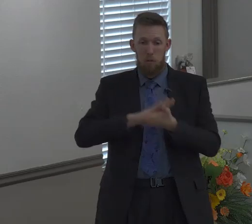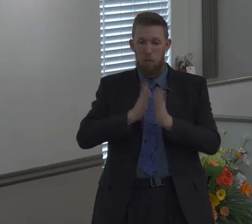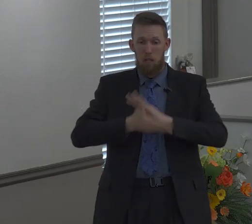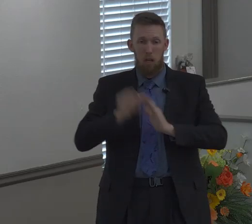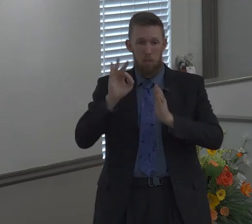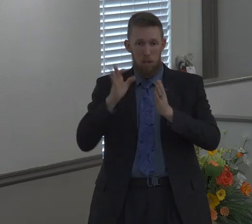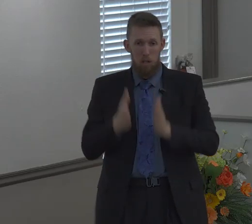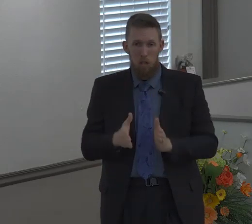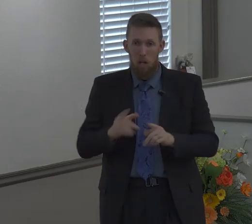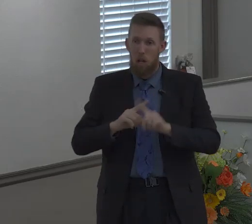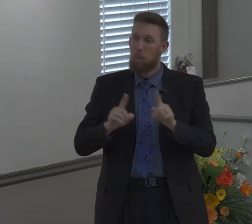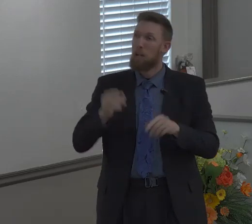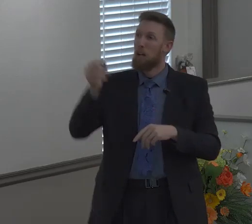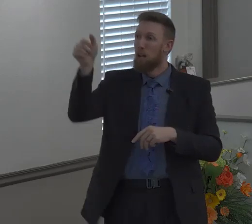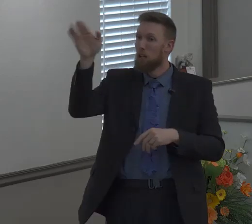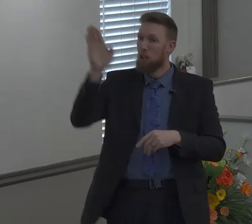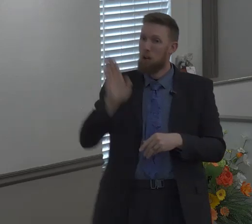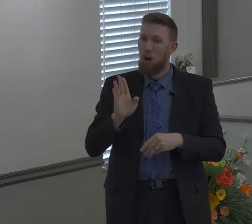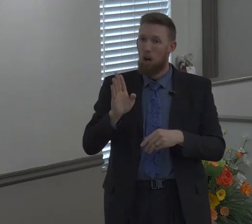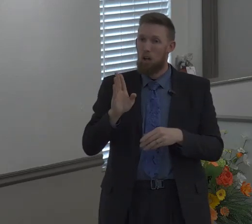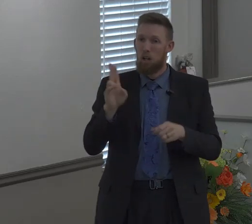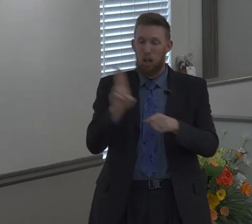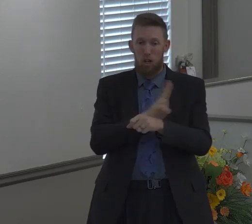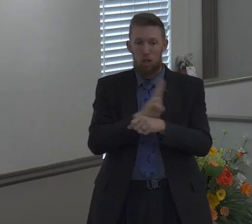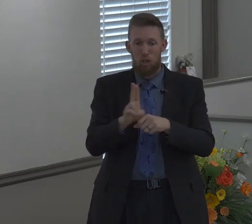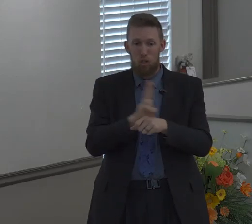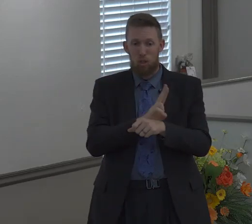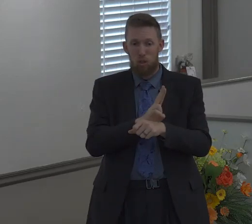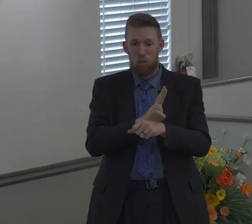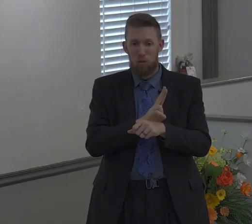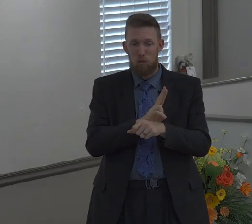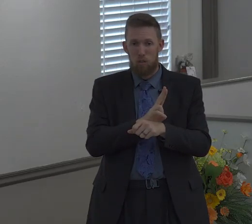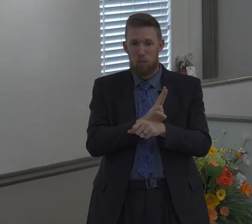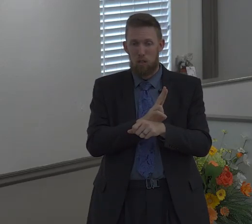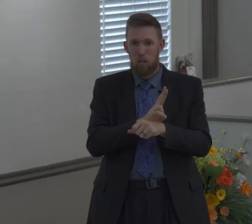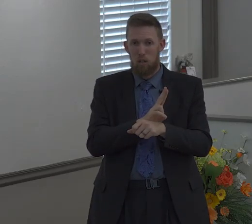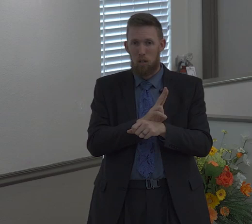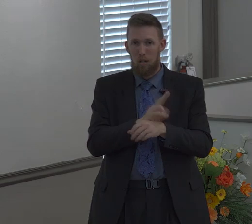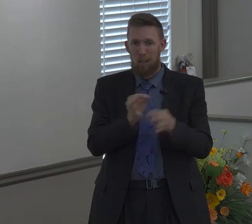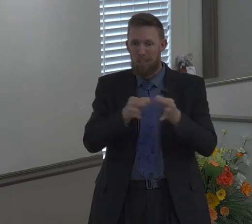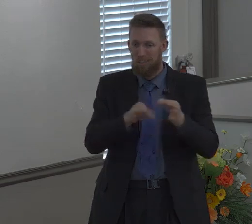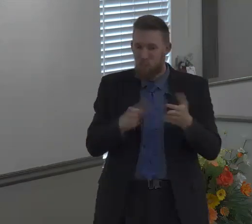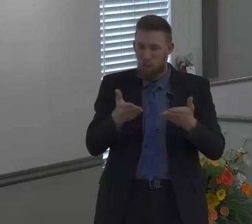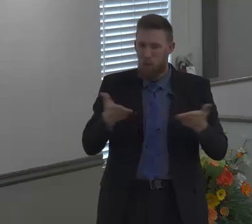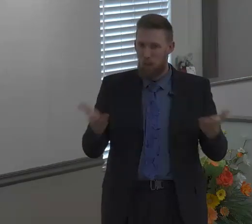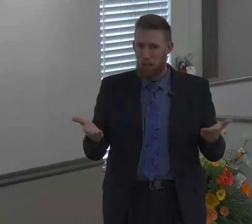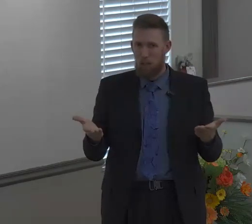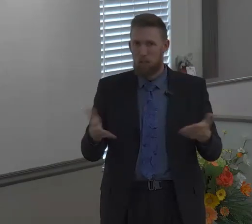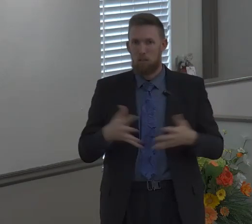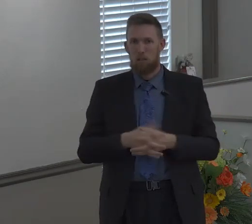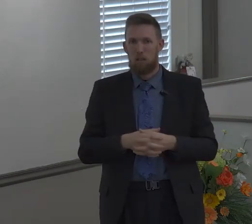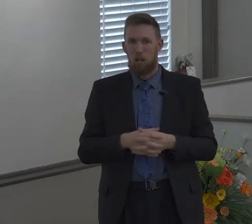but God chose the base things. Read 1 Corinthians.